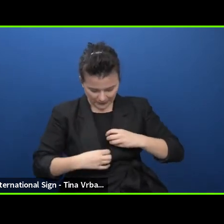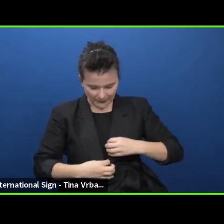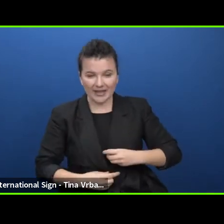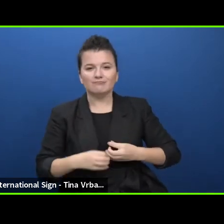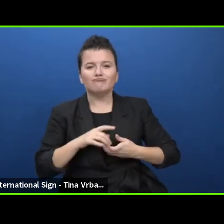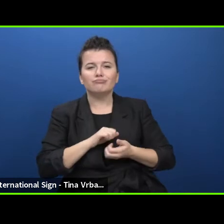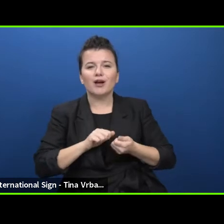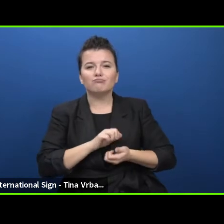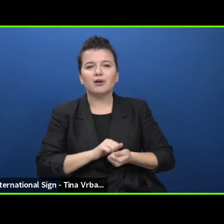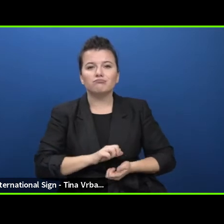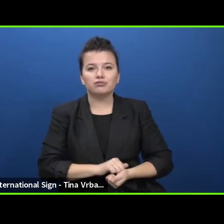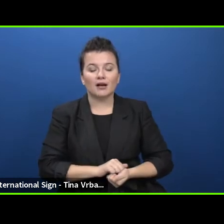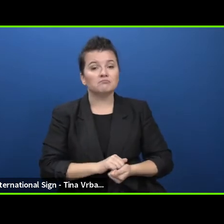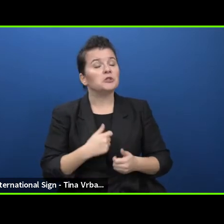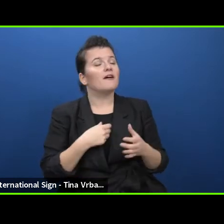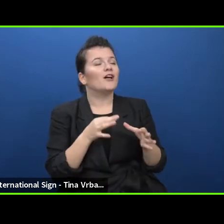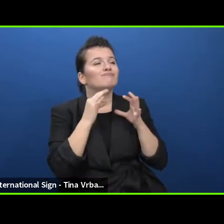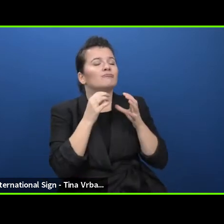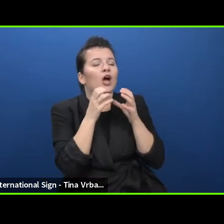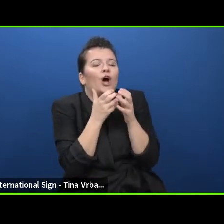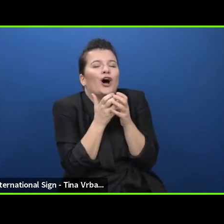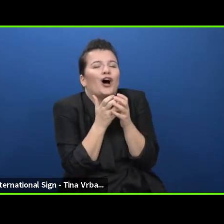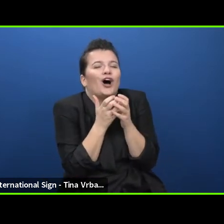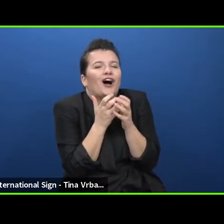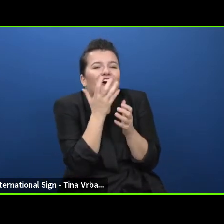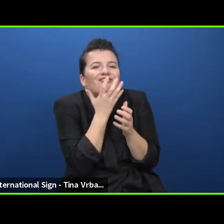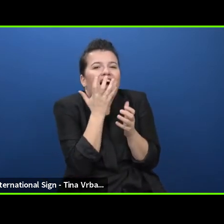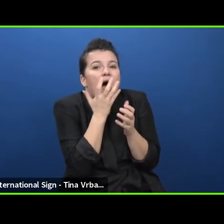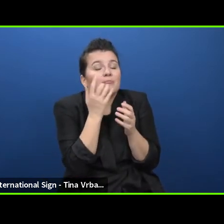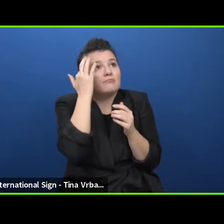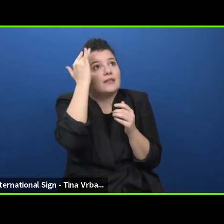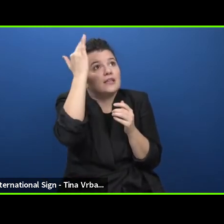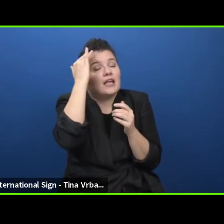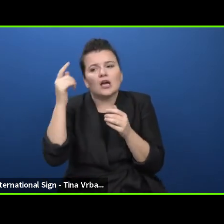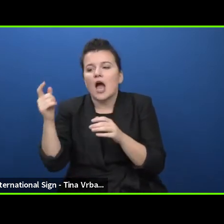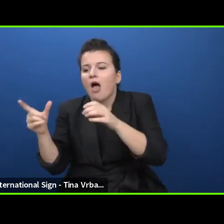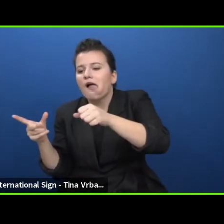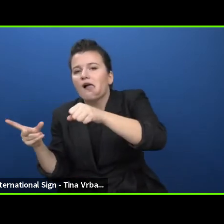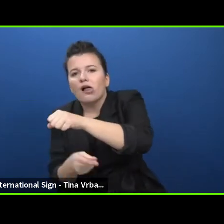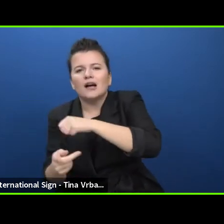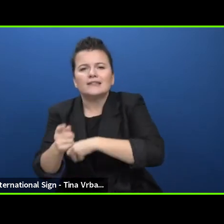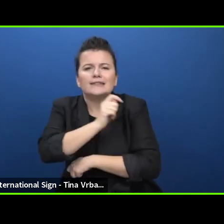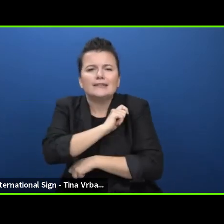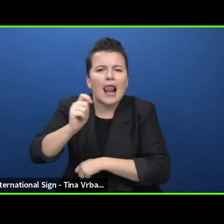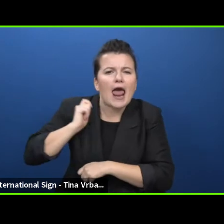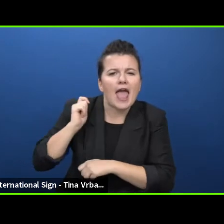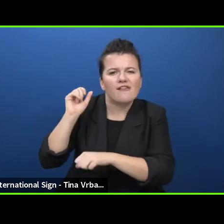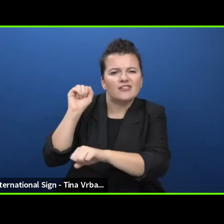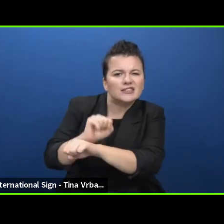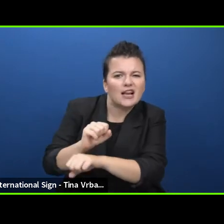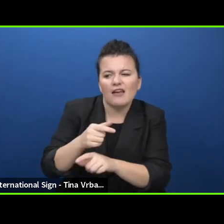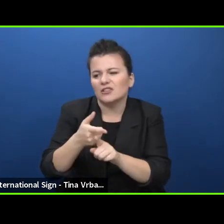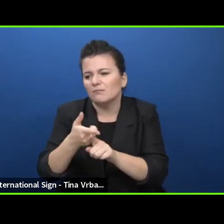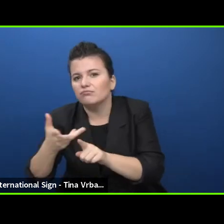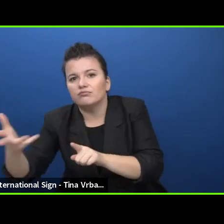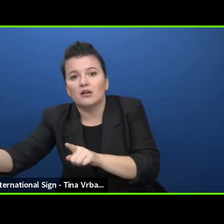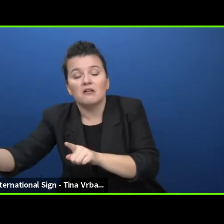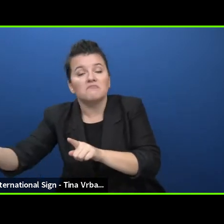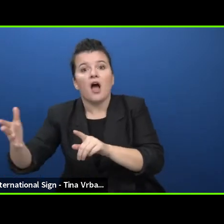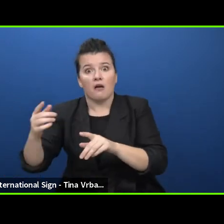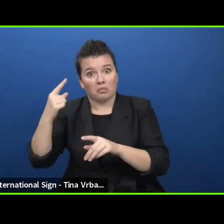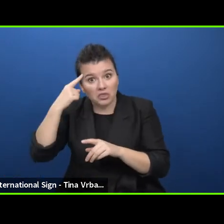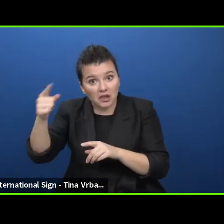thinking of slaves, servants, forests, colonies or his microbiome. He was thinking